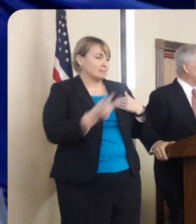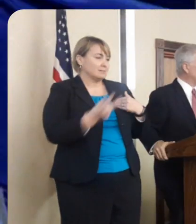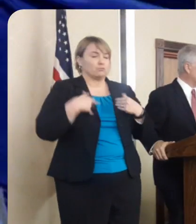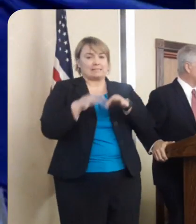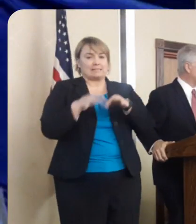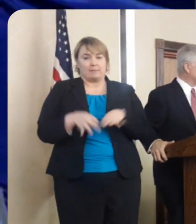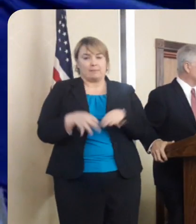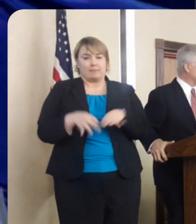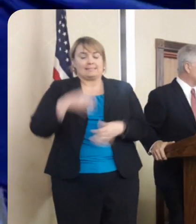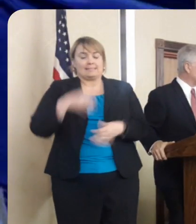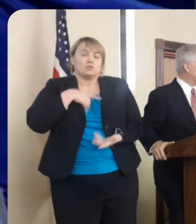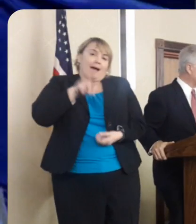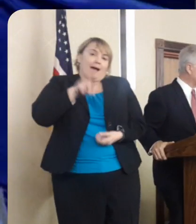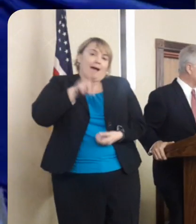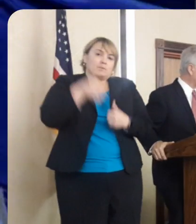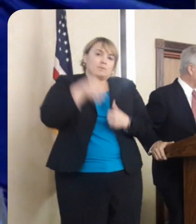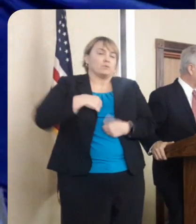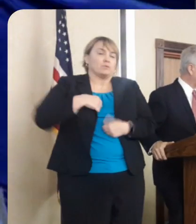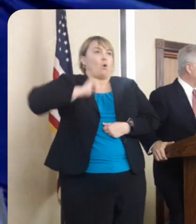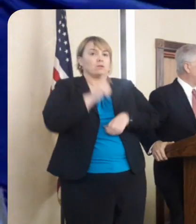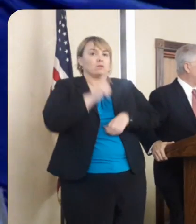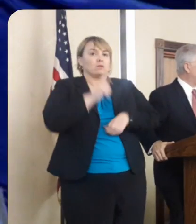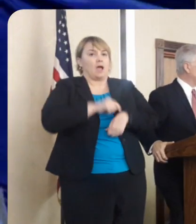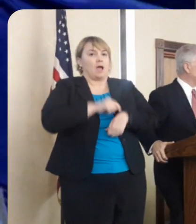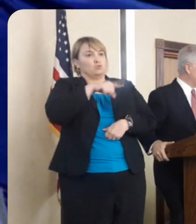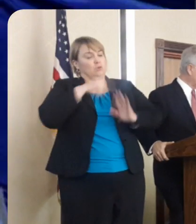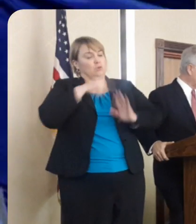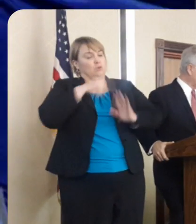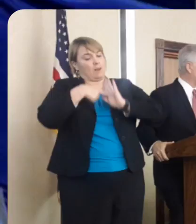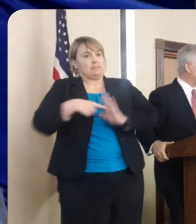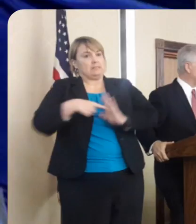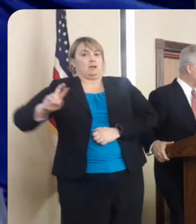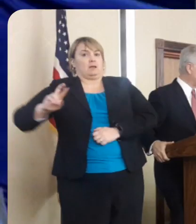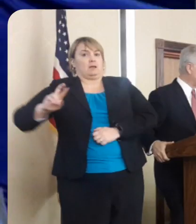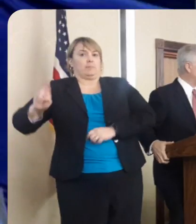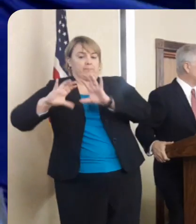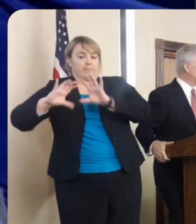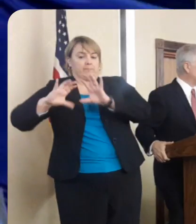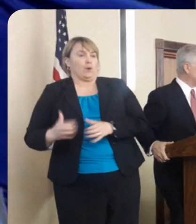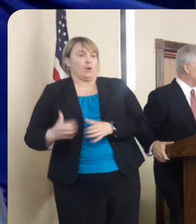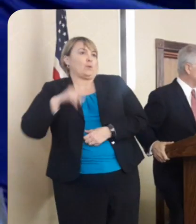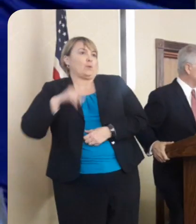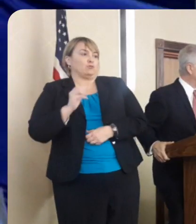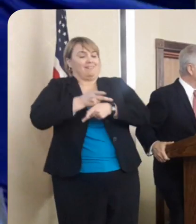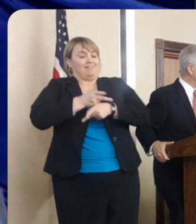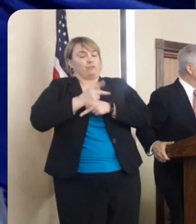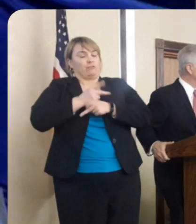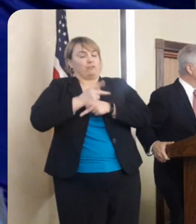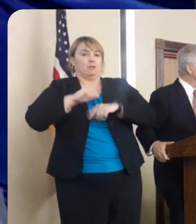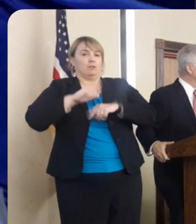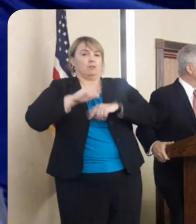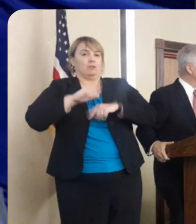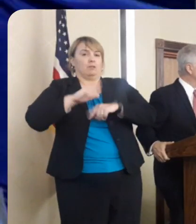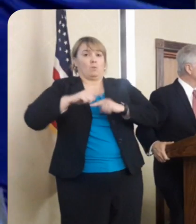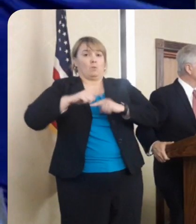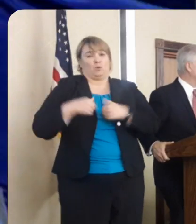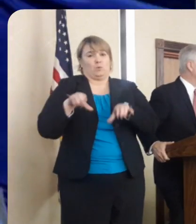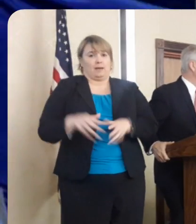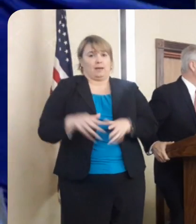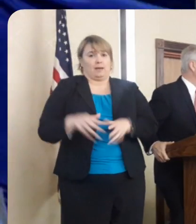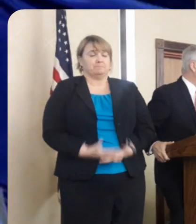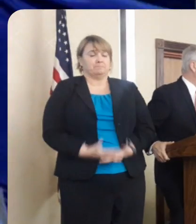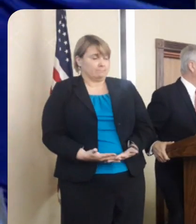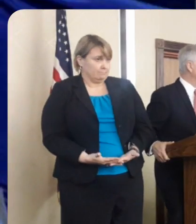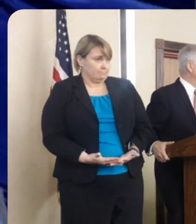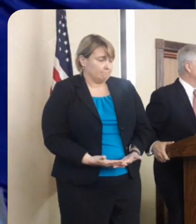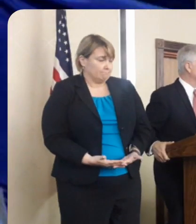all times you're representing the party and you therefore have to be careful about the way you do so. Okay. And certainly I've had